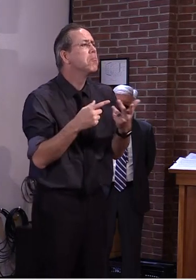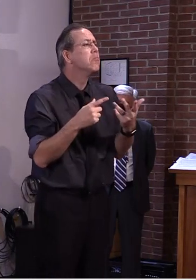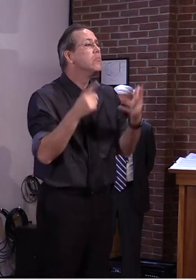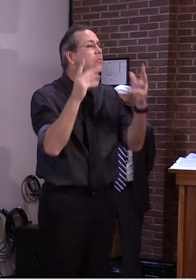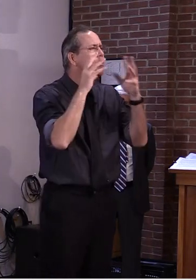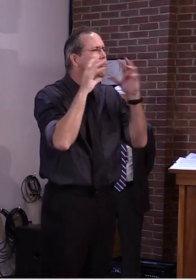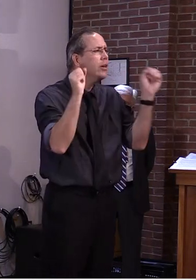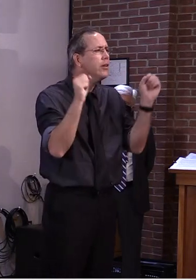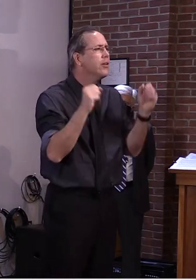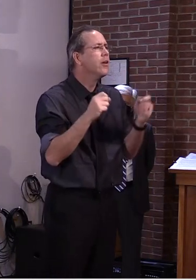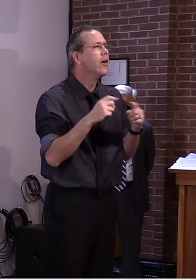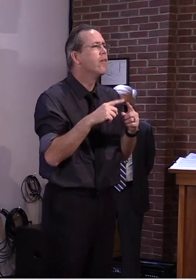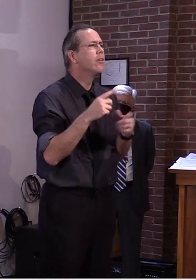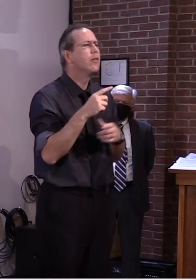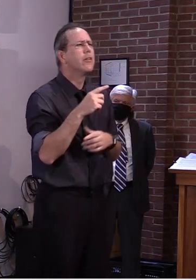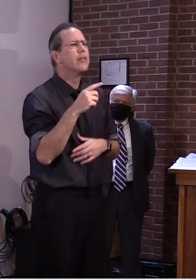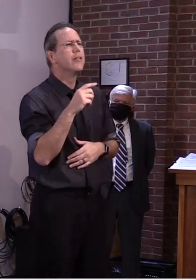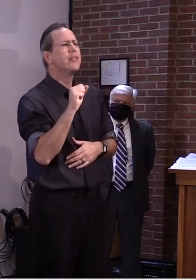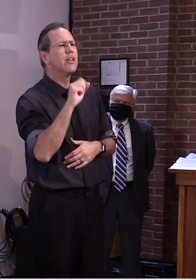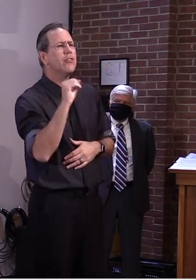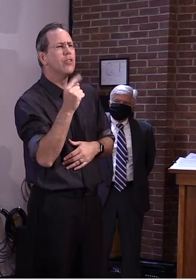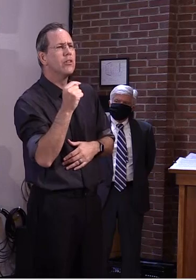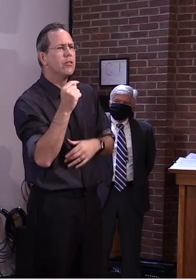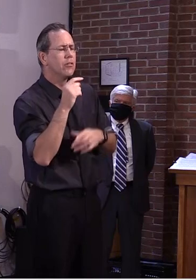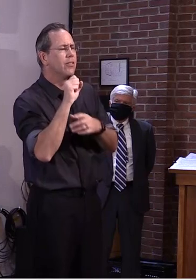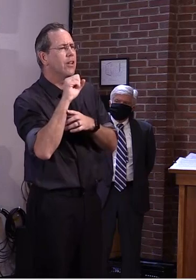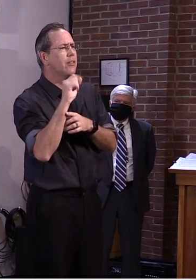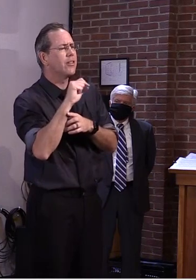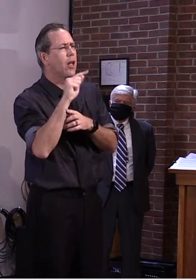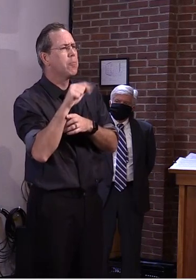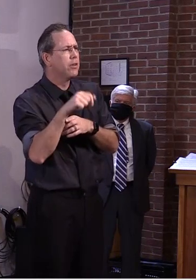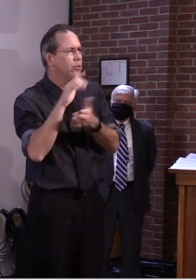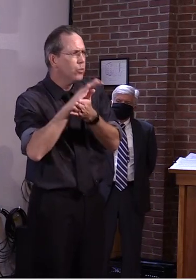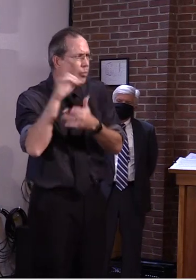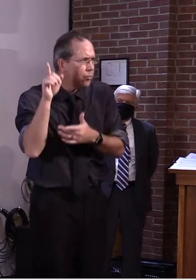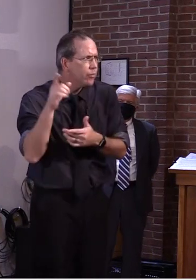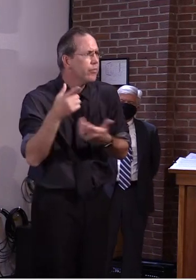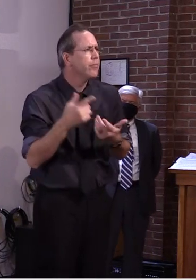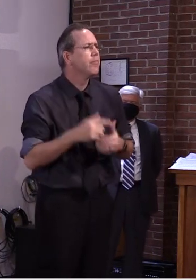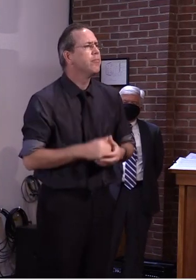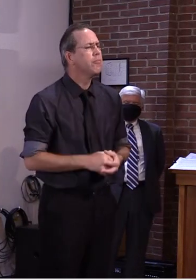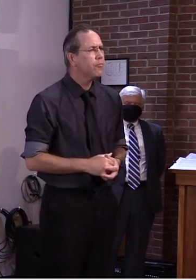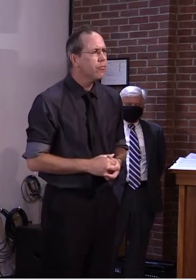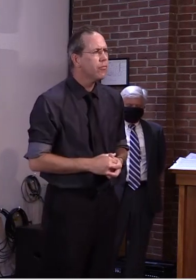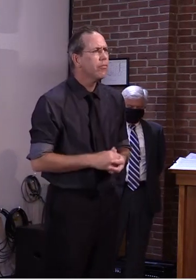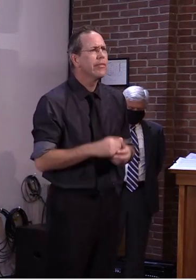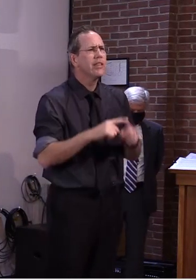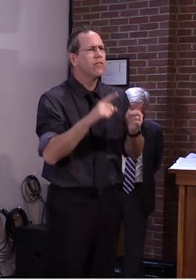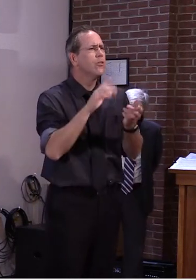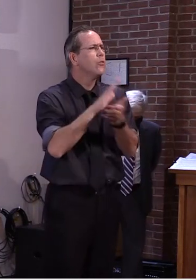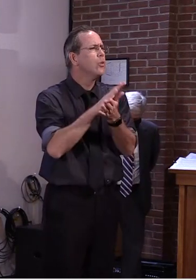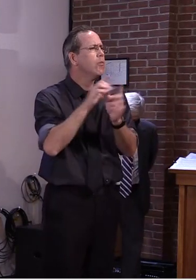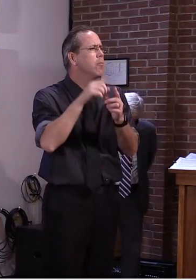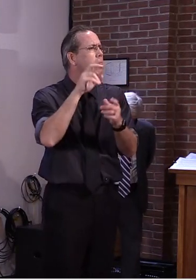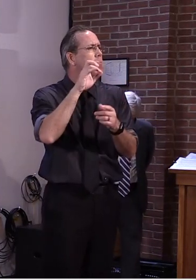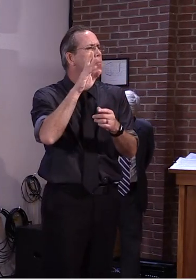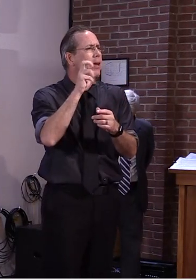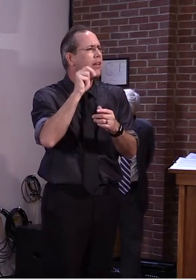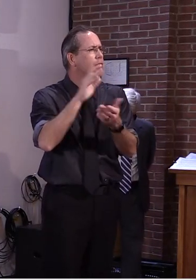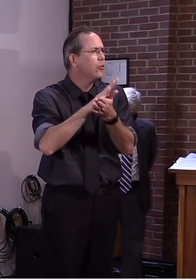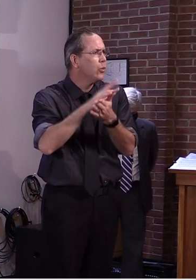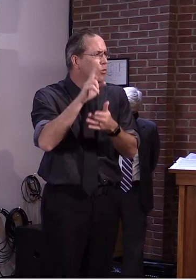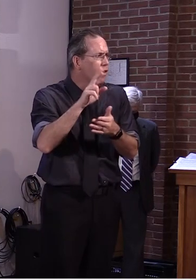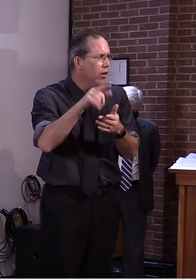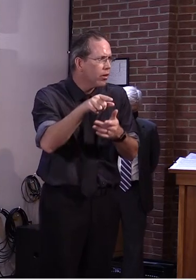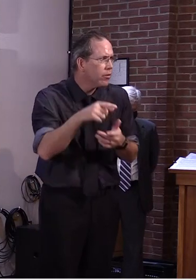Academy, Randy Lowe, Superintendent for the Bennington-Rutland Supervisory Union, Martha Santa Maria, a classroom teacher